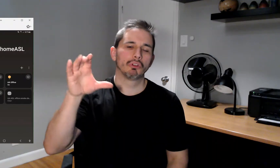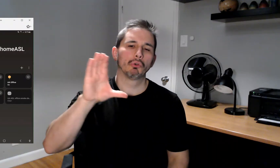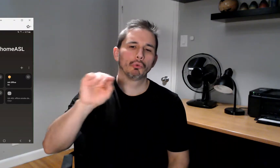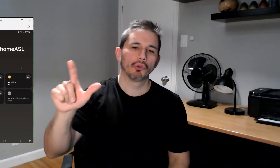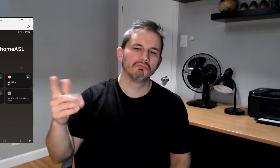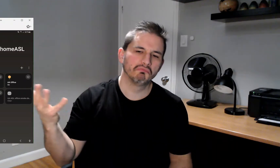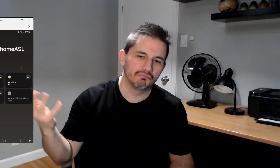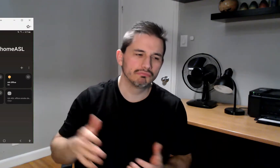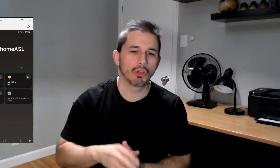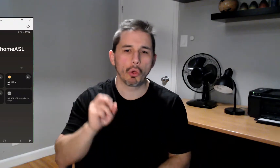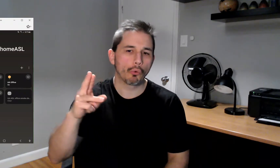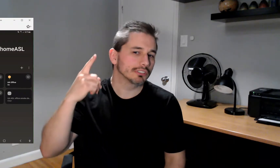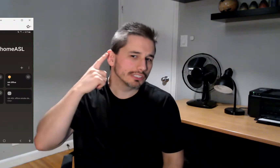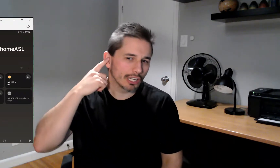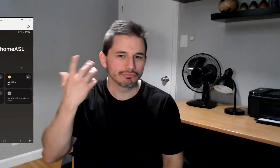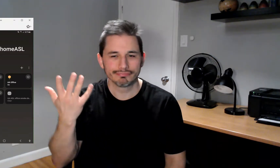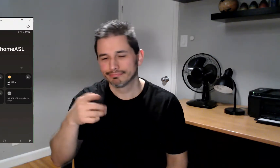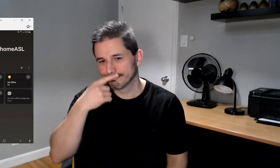them cool, or maybe it's some white noise.